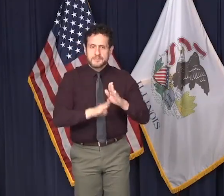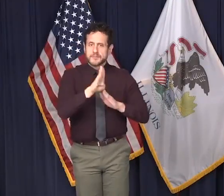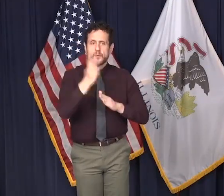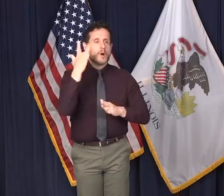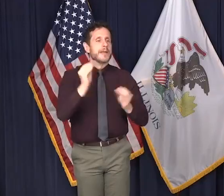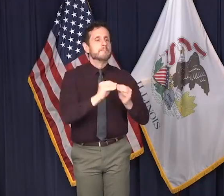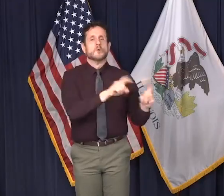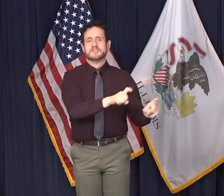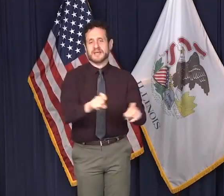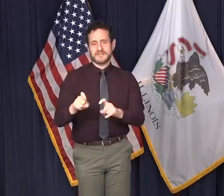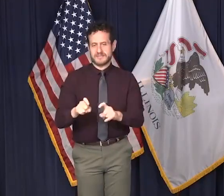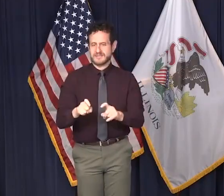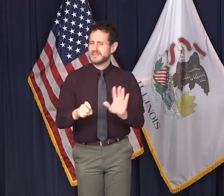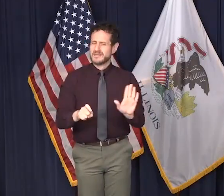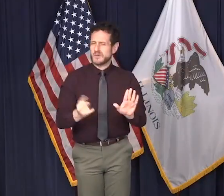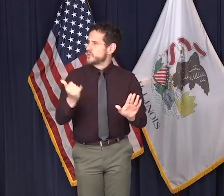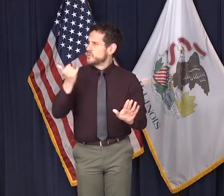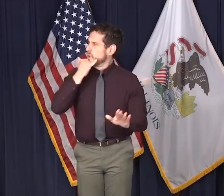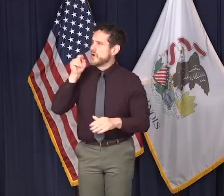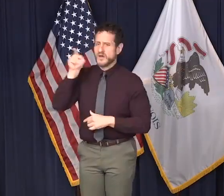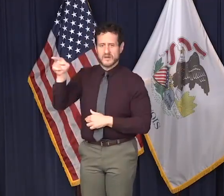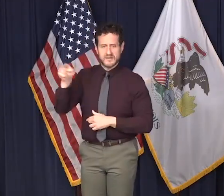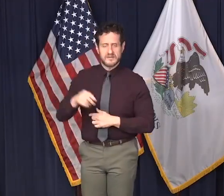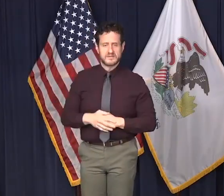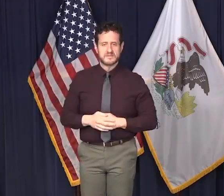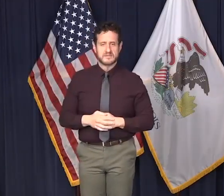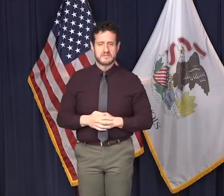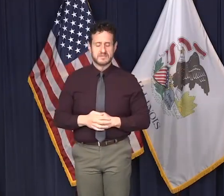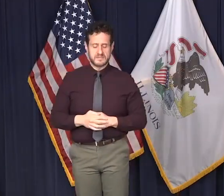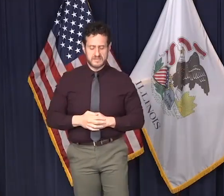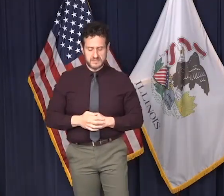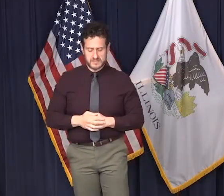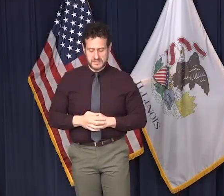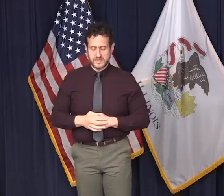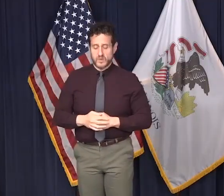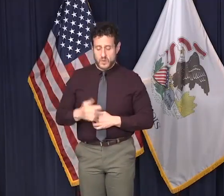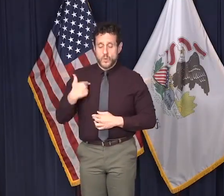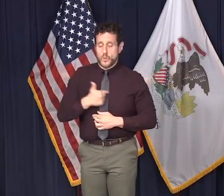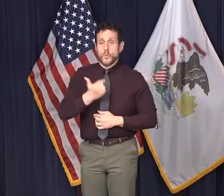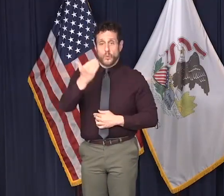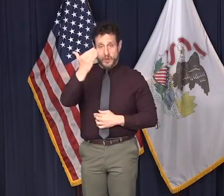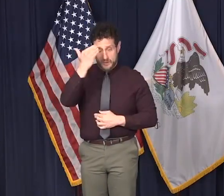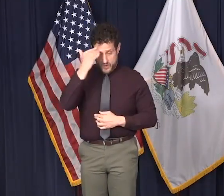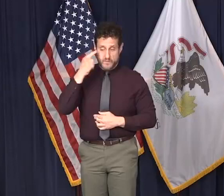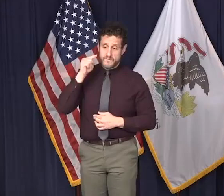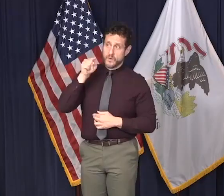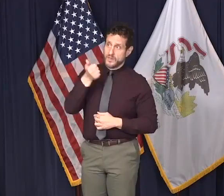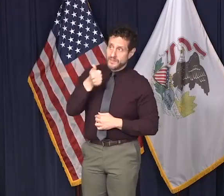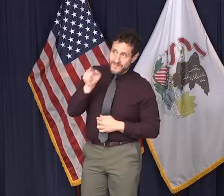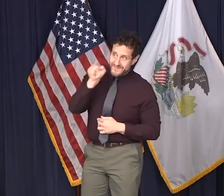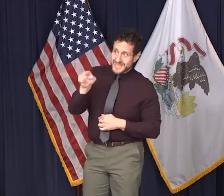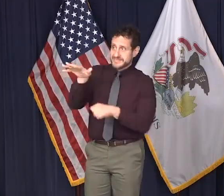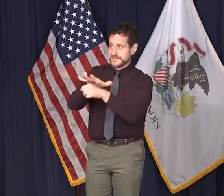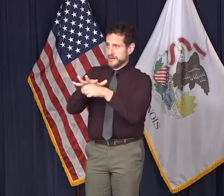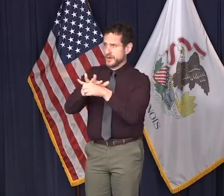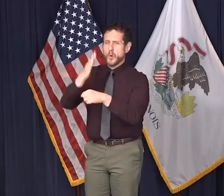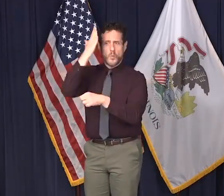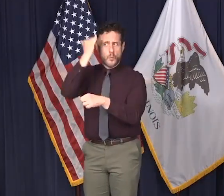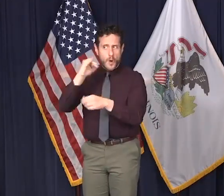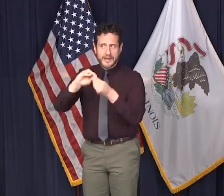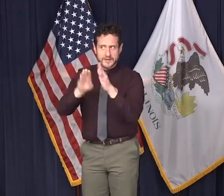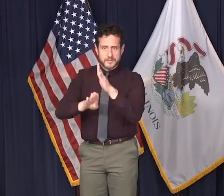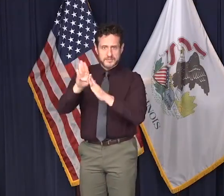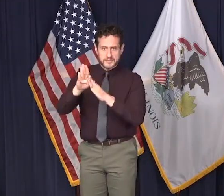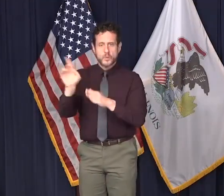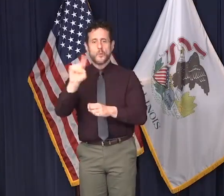rates. With local information about outbreaks readily available to the public on the IDPH website and on